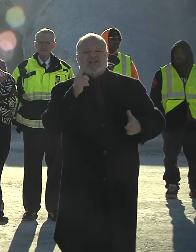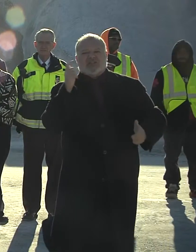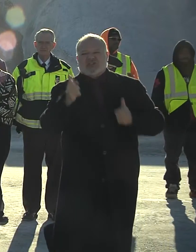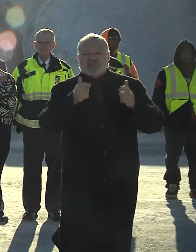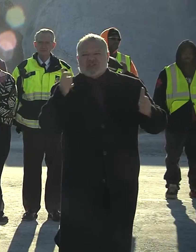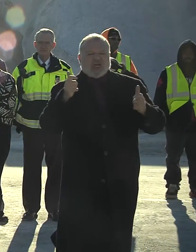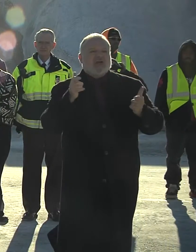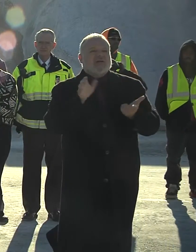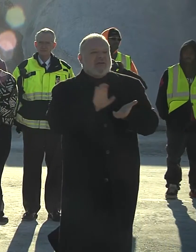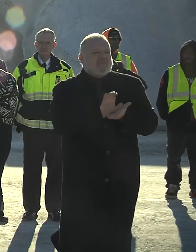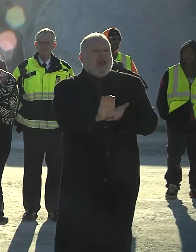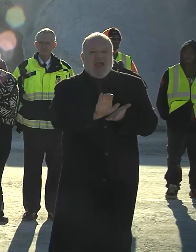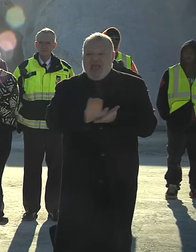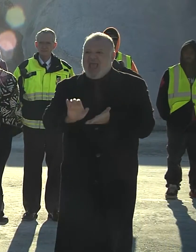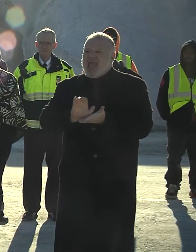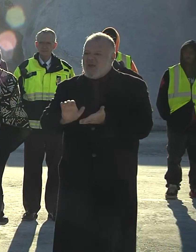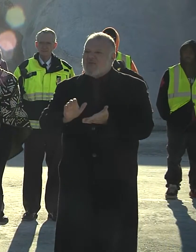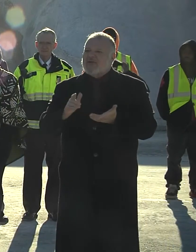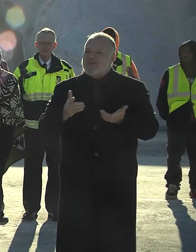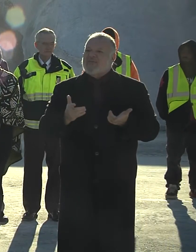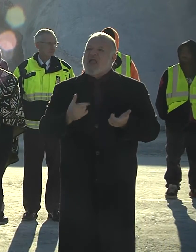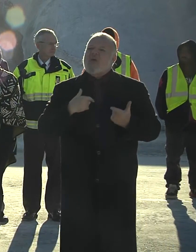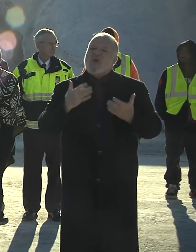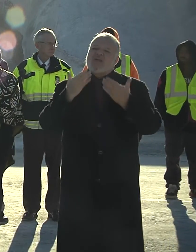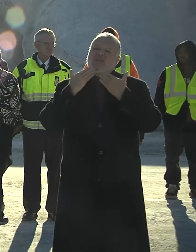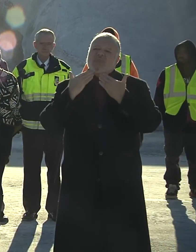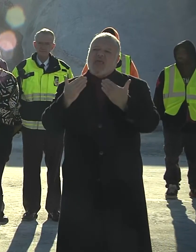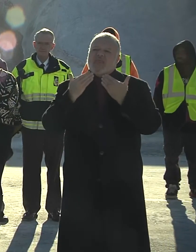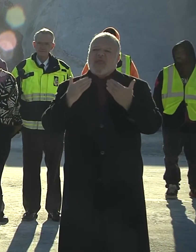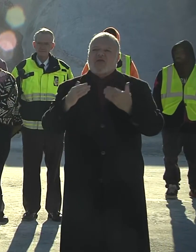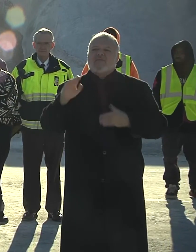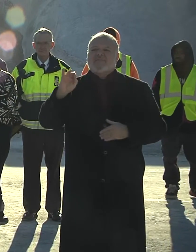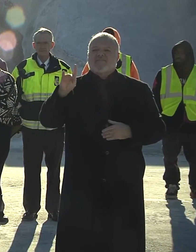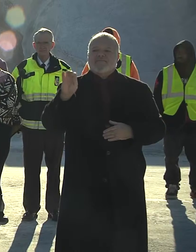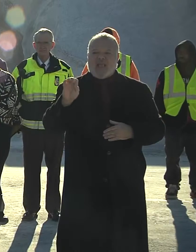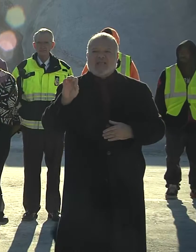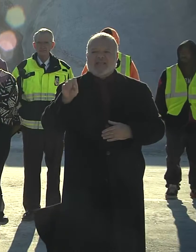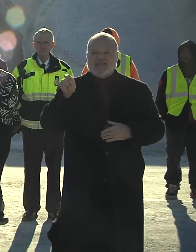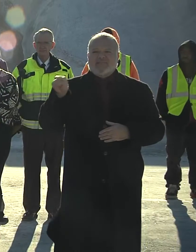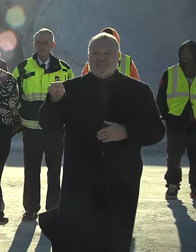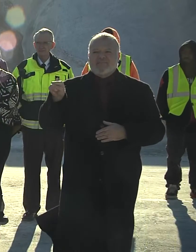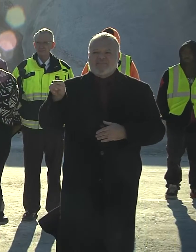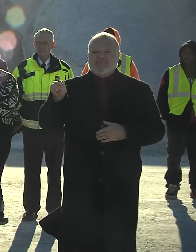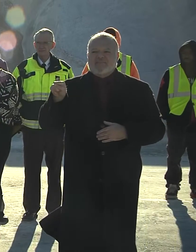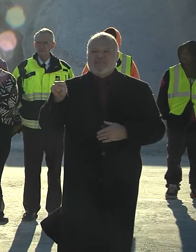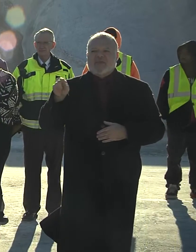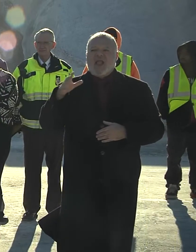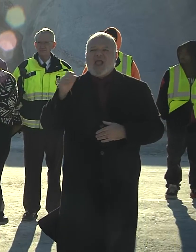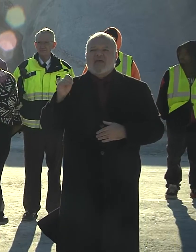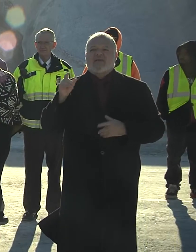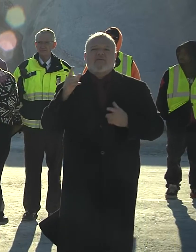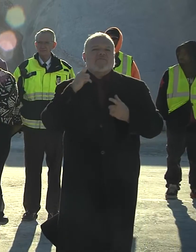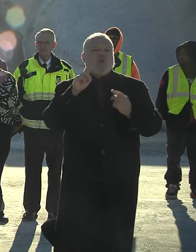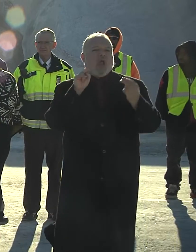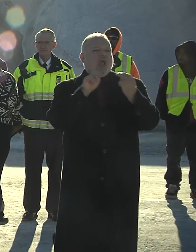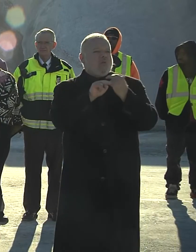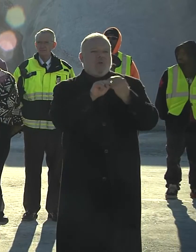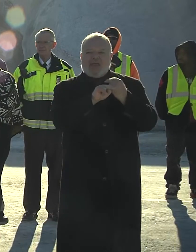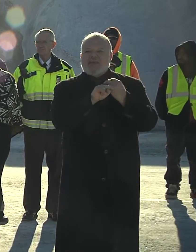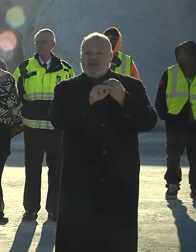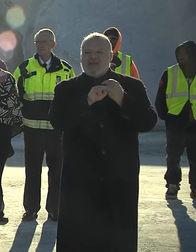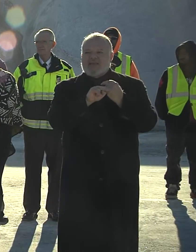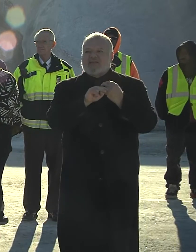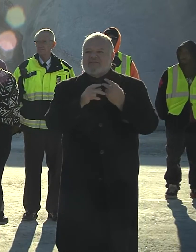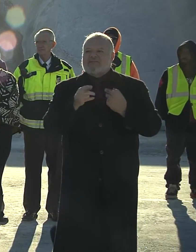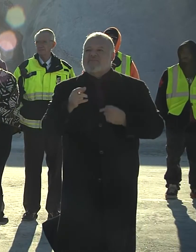Superintendent of Street Operations, Mike Burl, and our Highway Division and the dedicated staff for all their hard work in ensuring that our streets